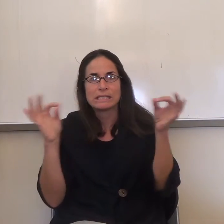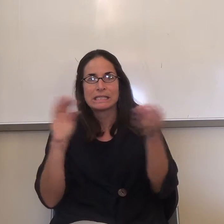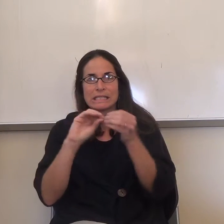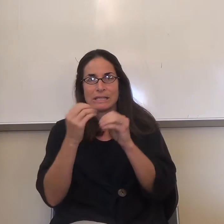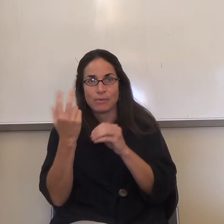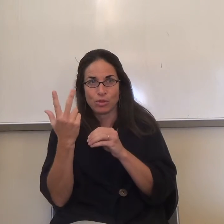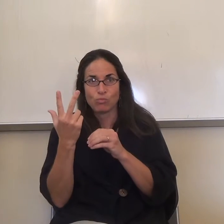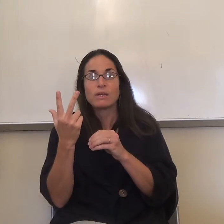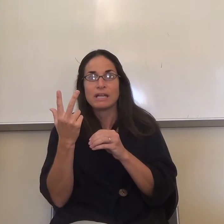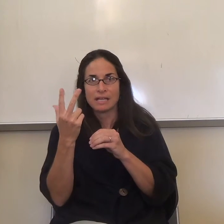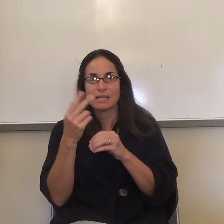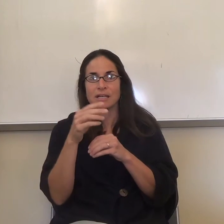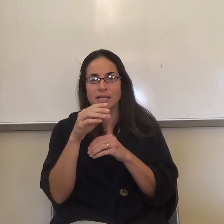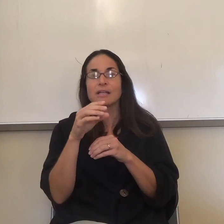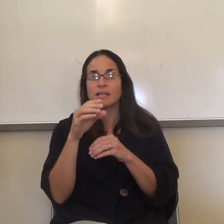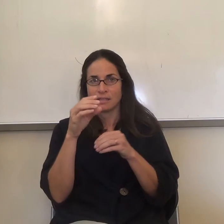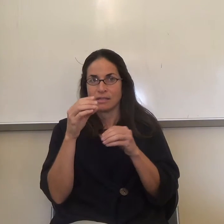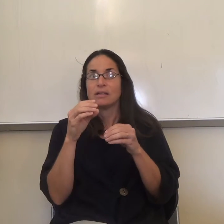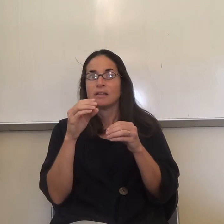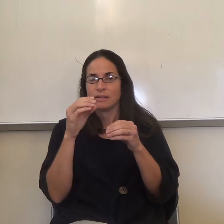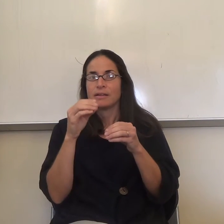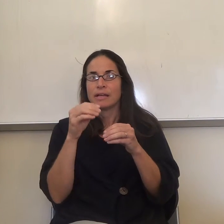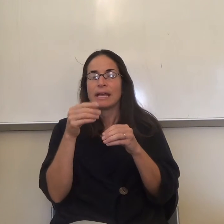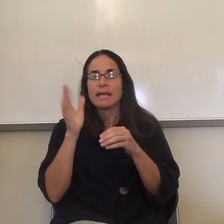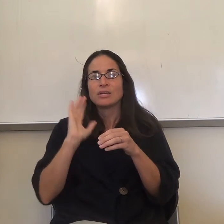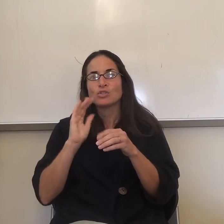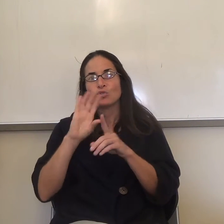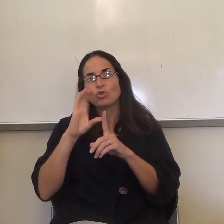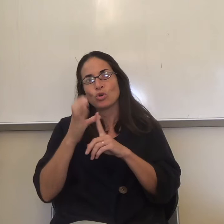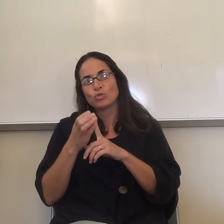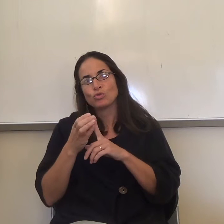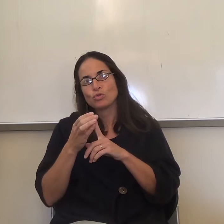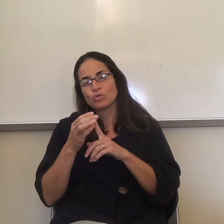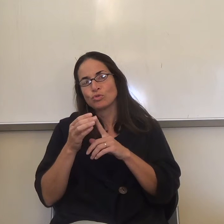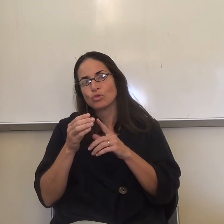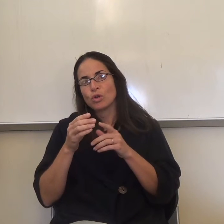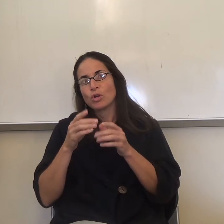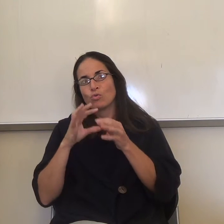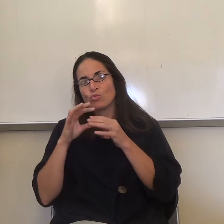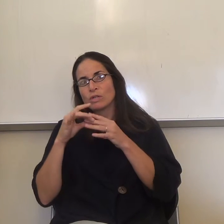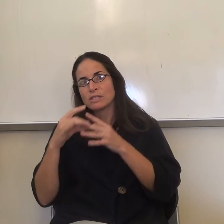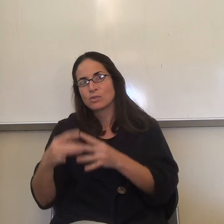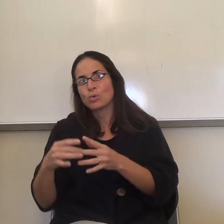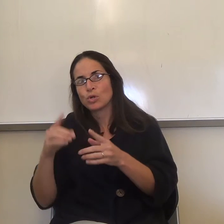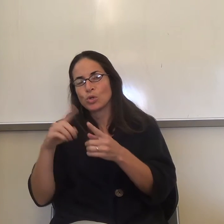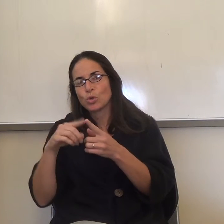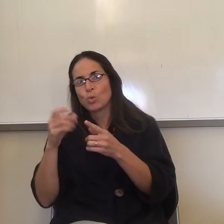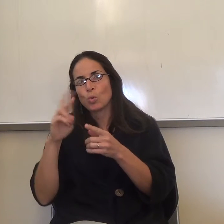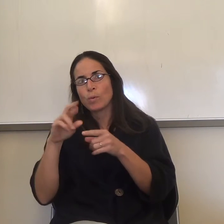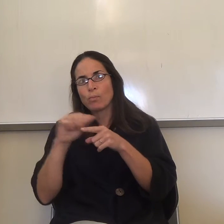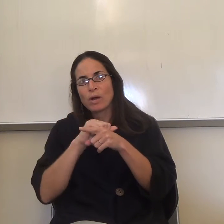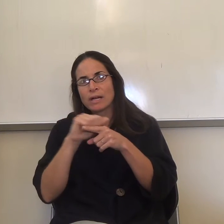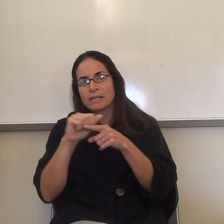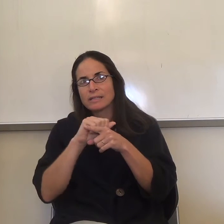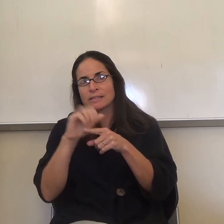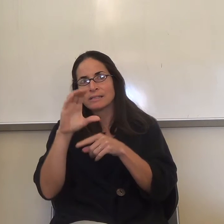ancient cultures resorted to or practiced cannibalism for